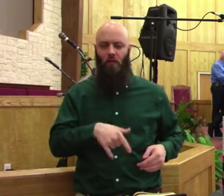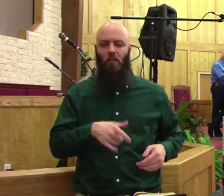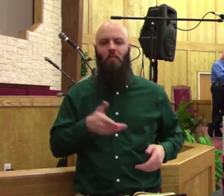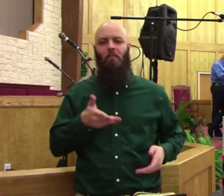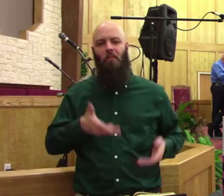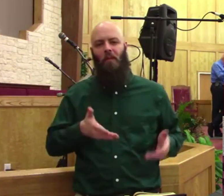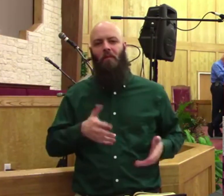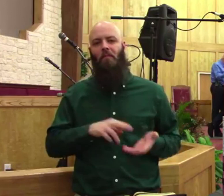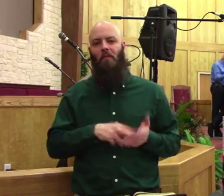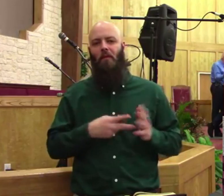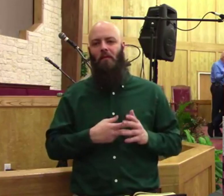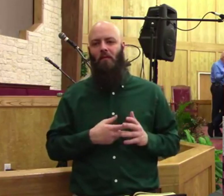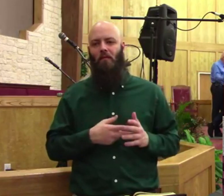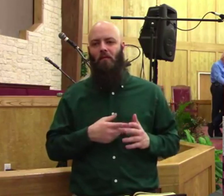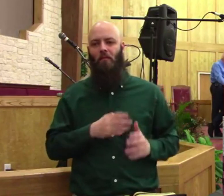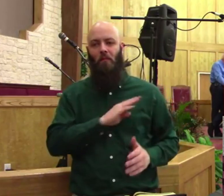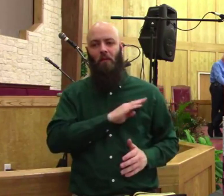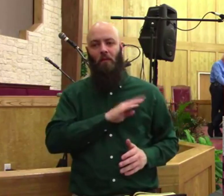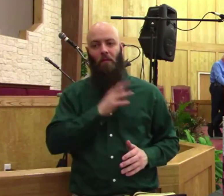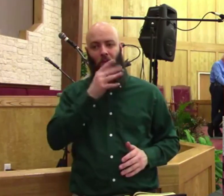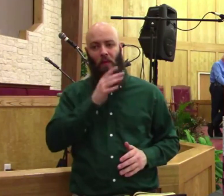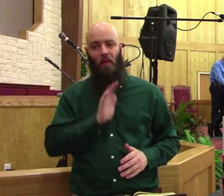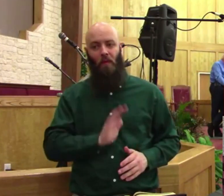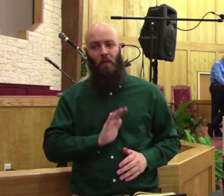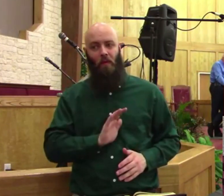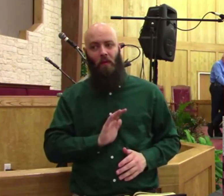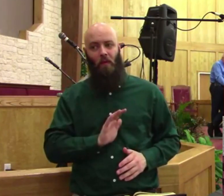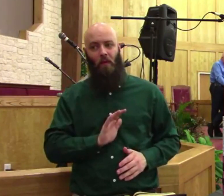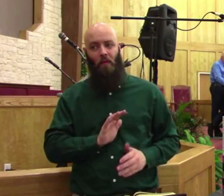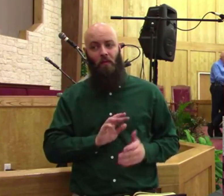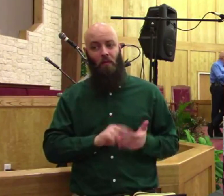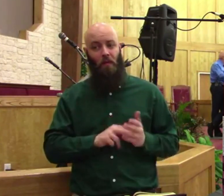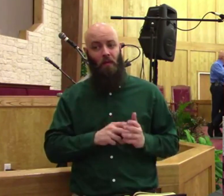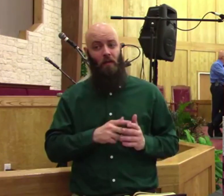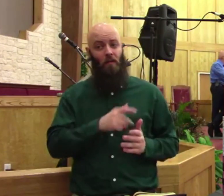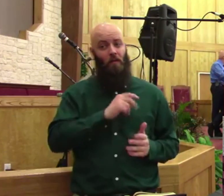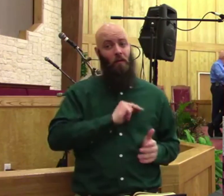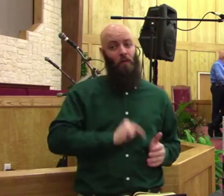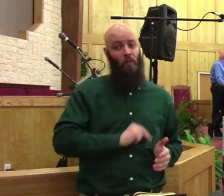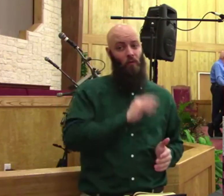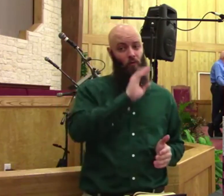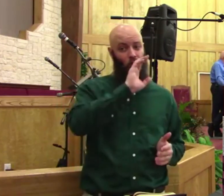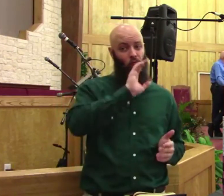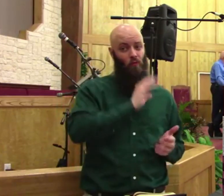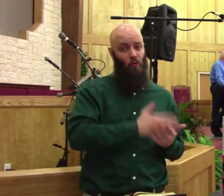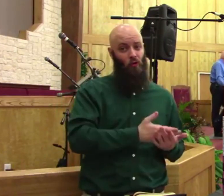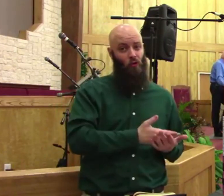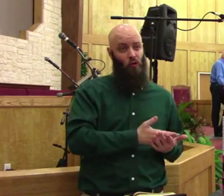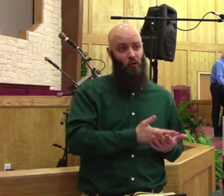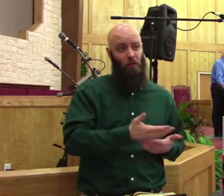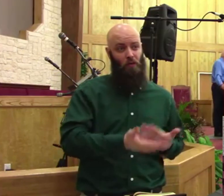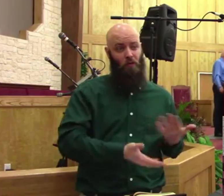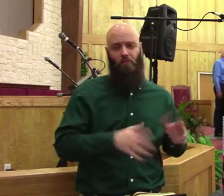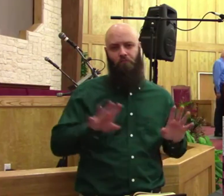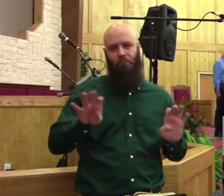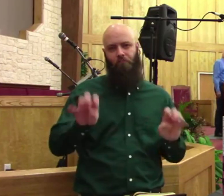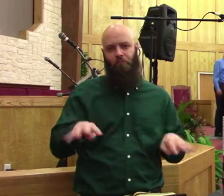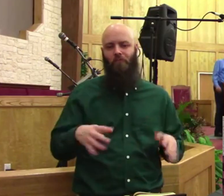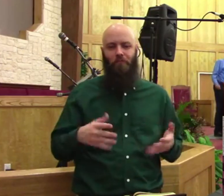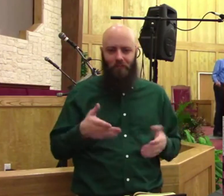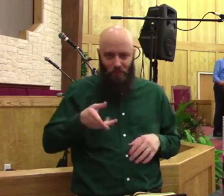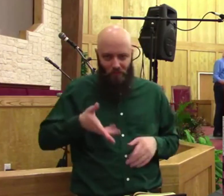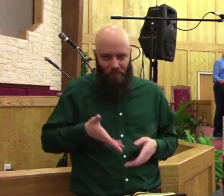Belshazzar's mother. That's possible. It's hard to know because we don't have a full-fledged history here in Daniel. You can go